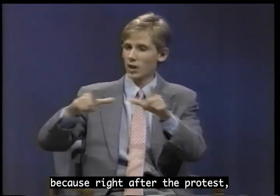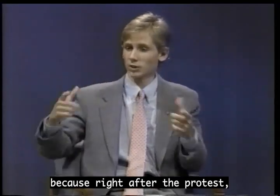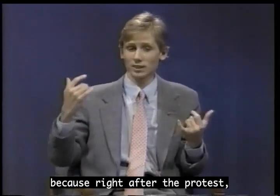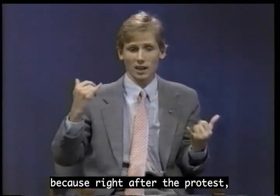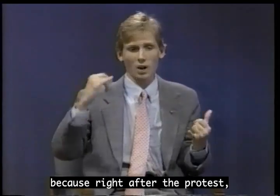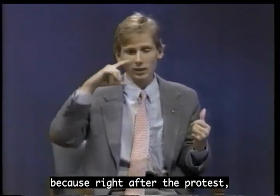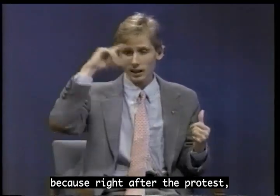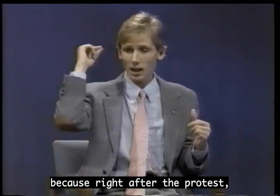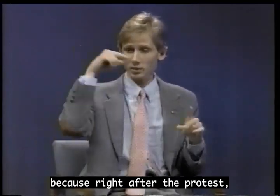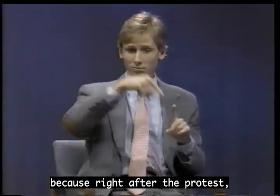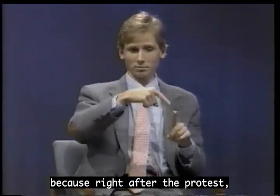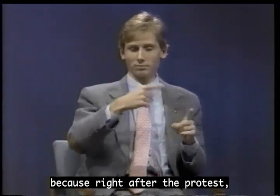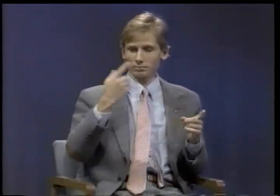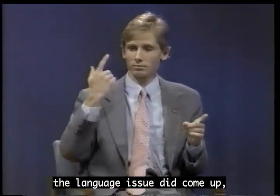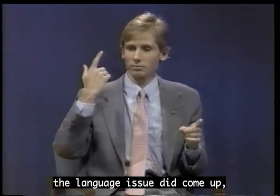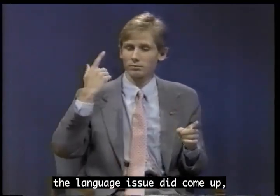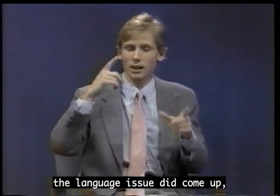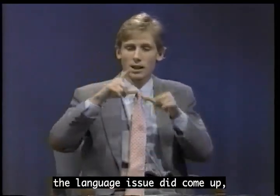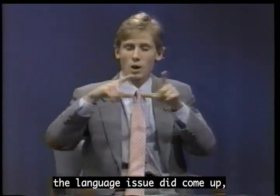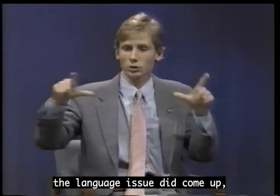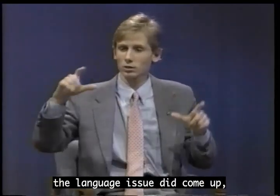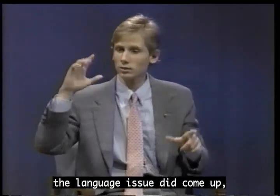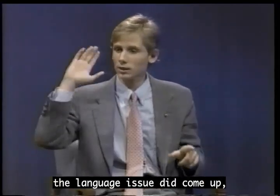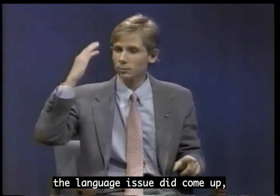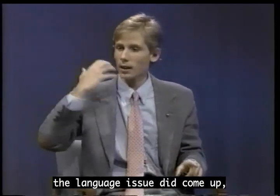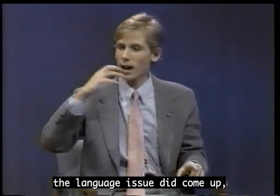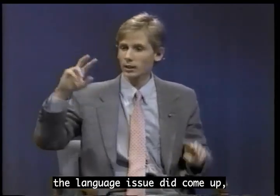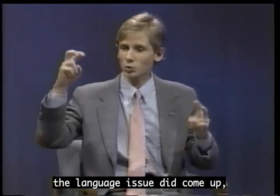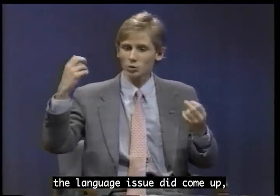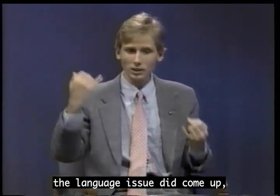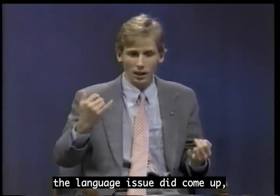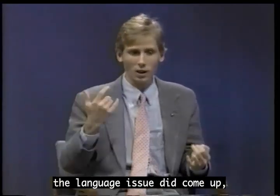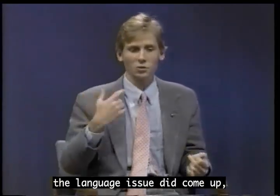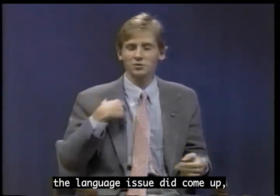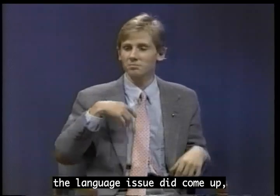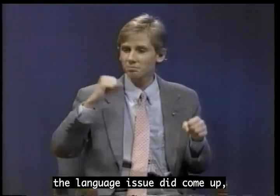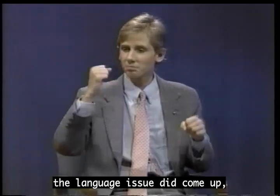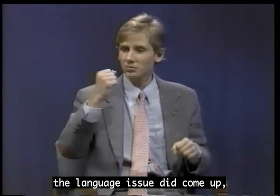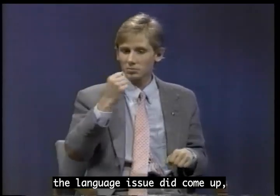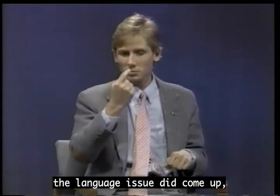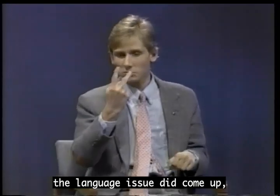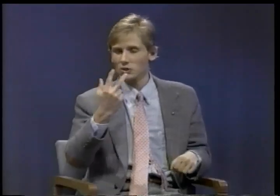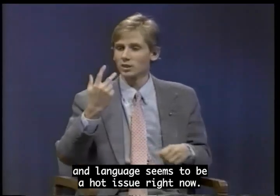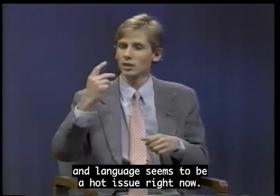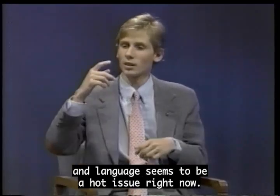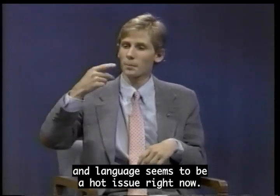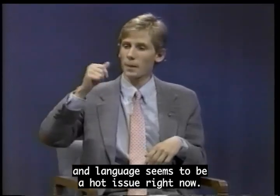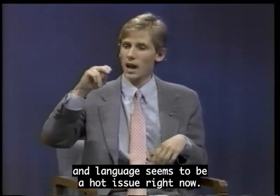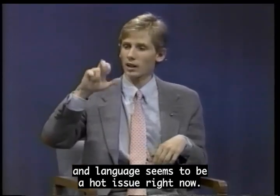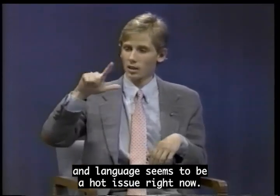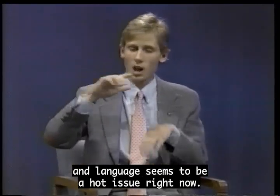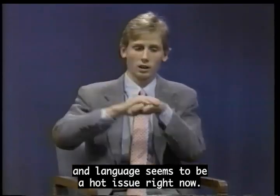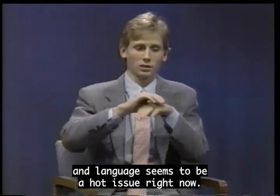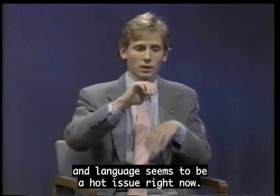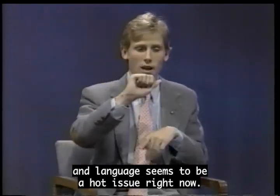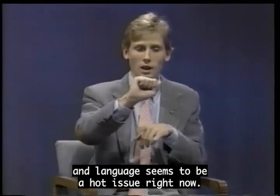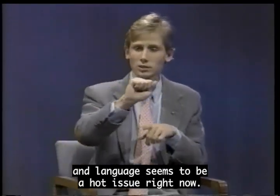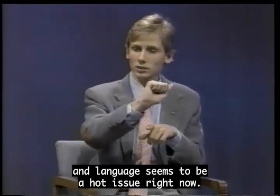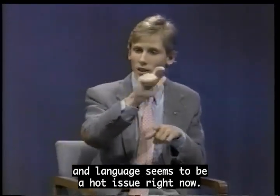the language issue did come up. And language seems to be a hot issue right now. I know that there's